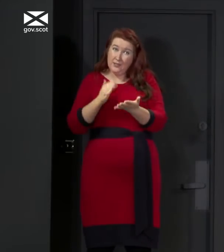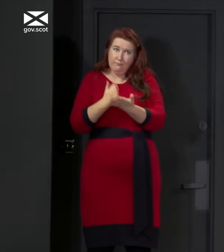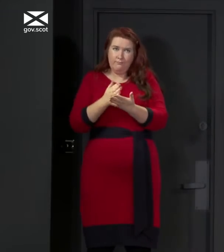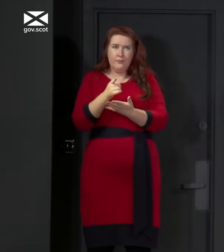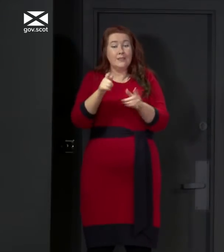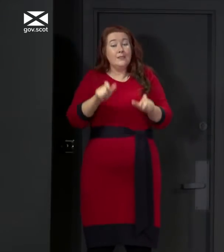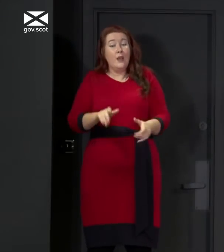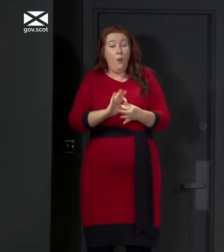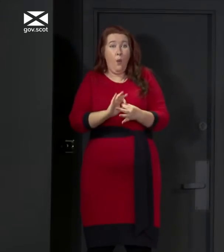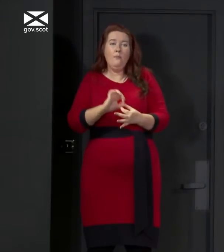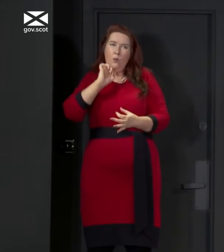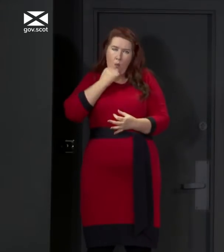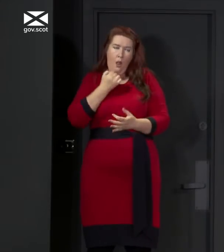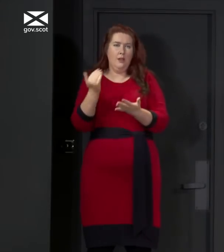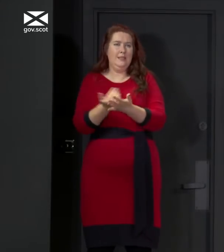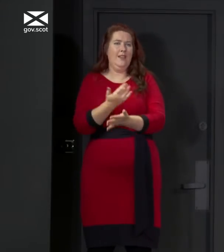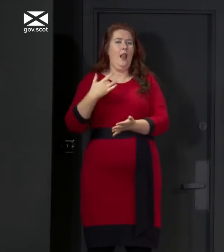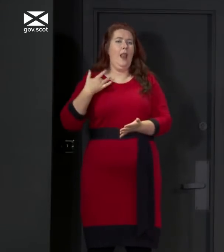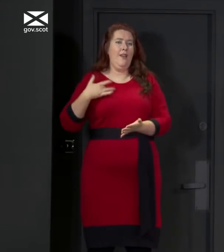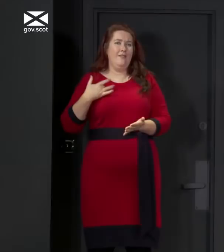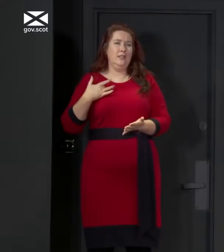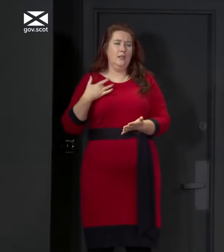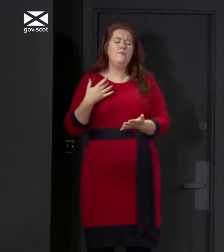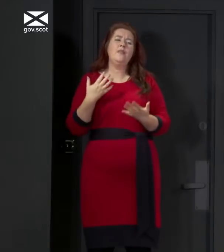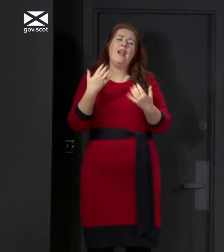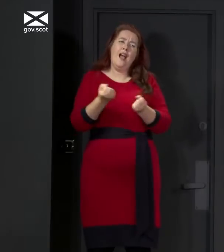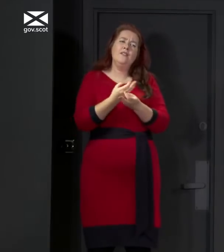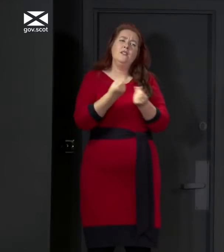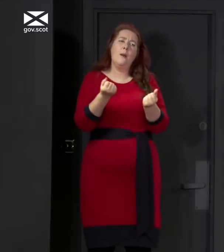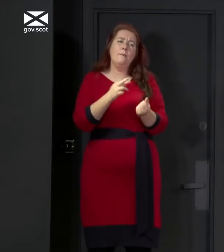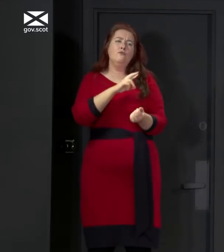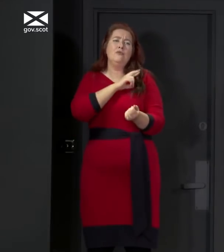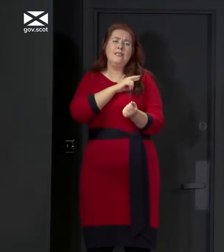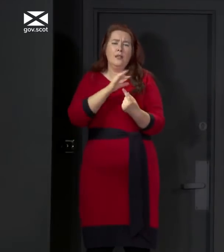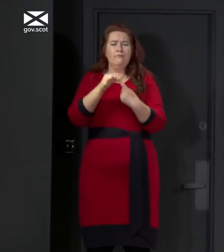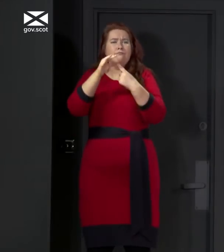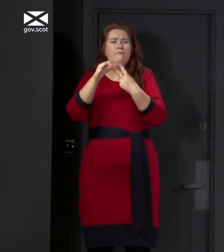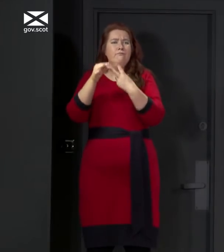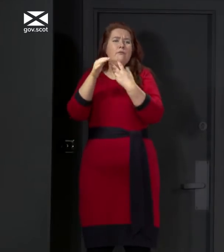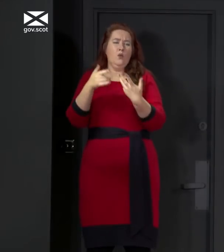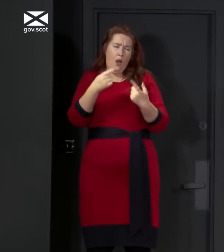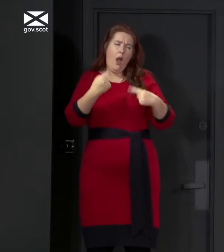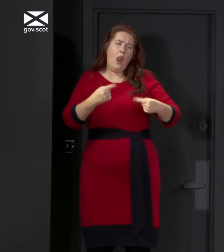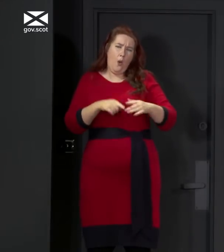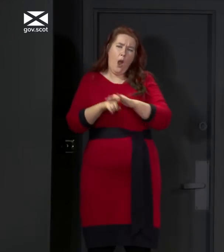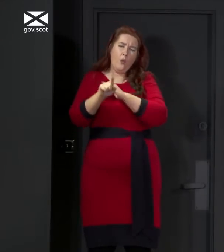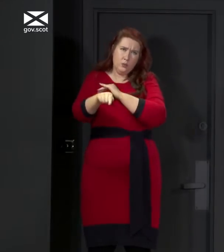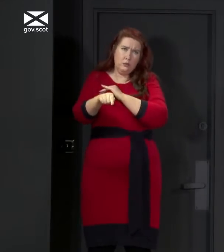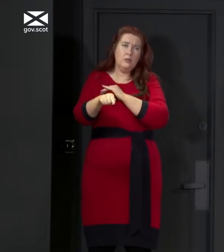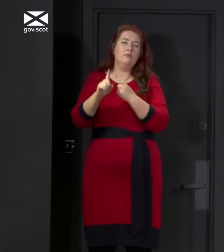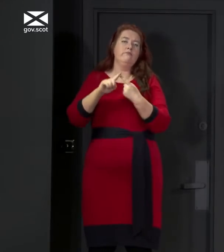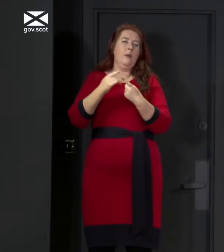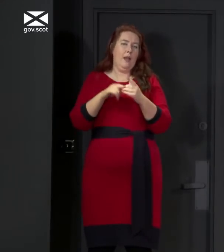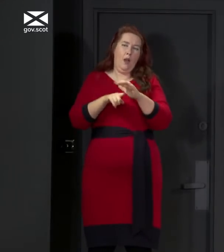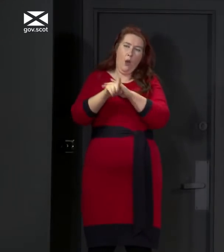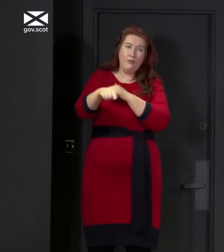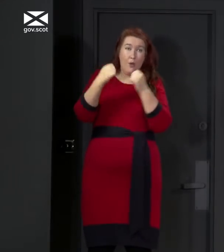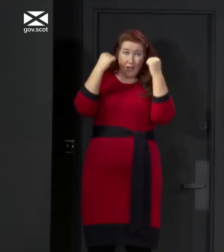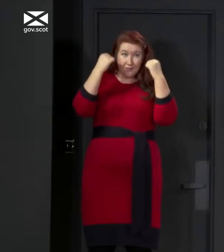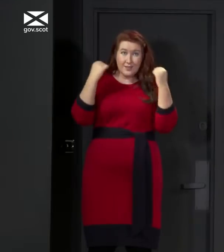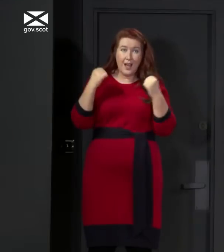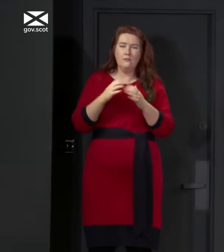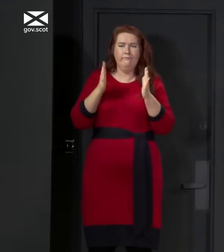lives. There are, of course, specified essential purposes for which you can leave your house. These include exercise,